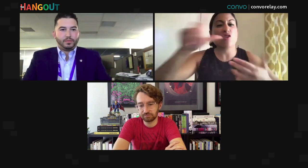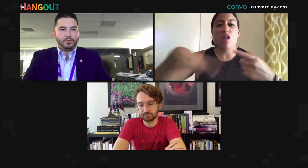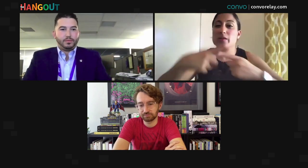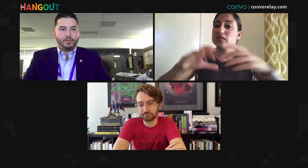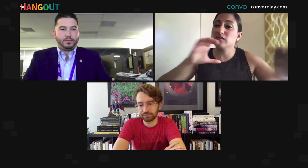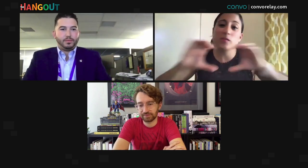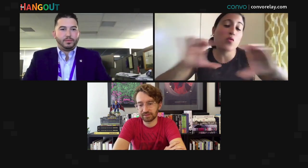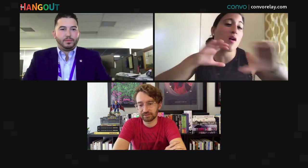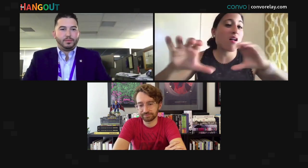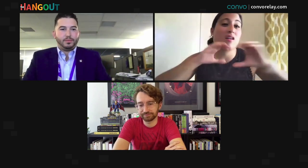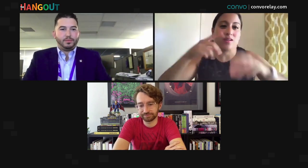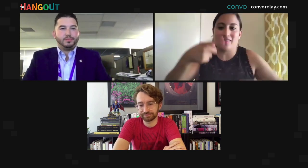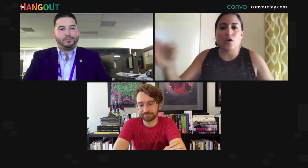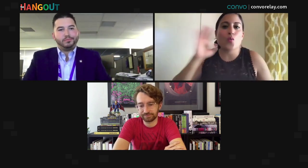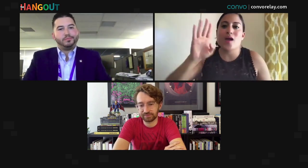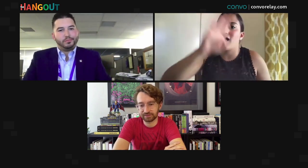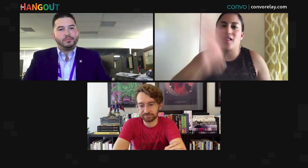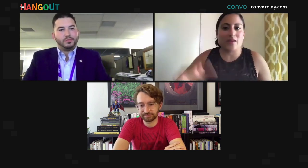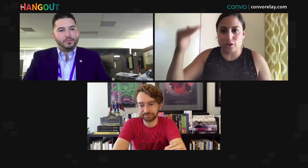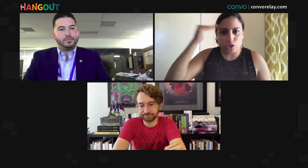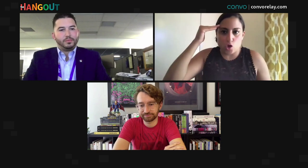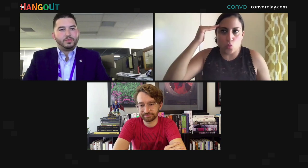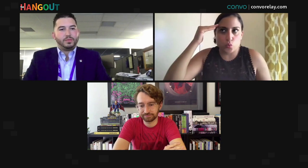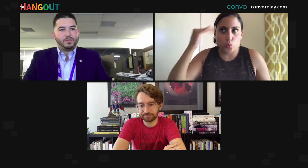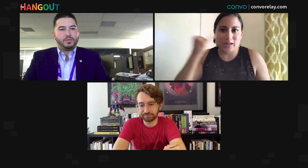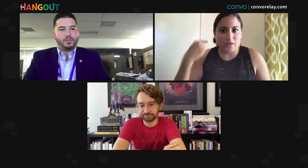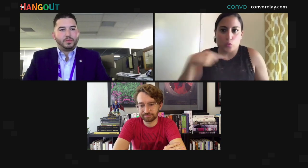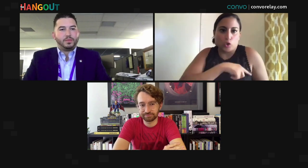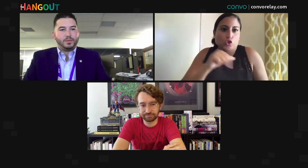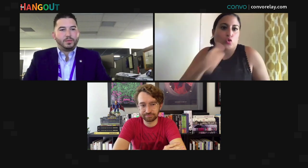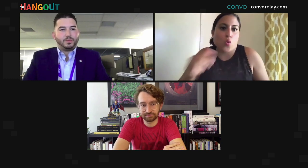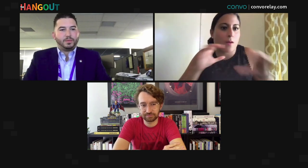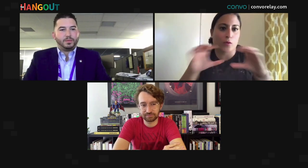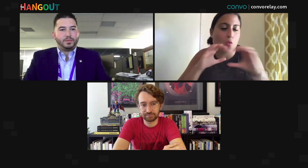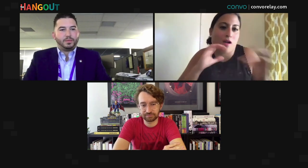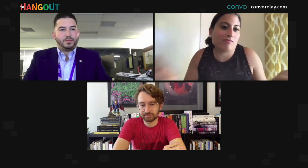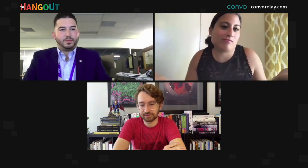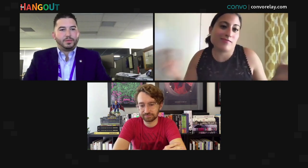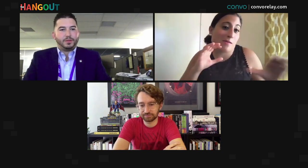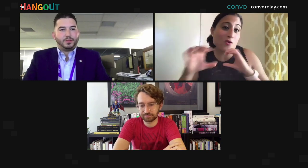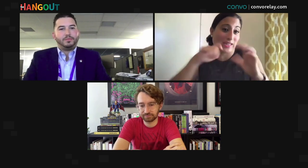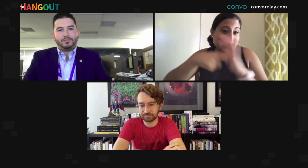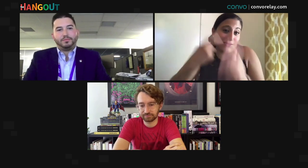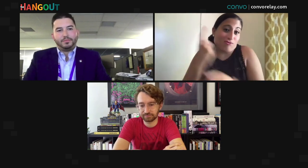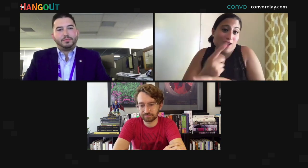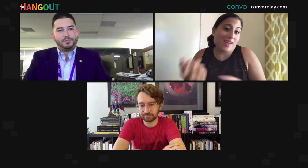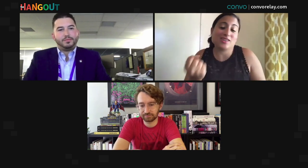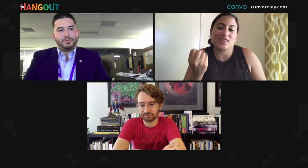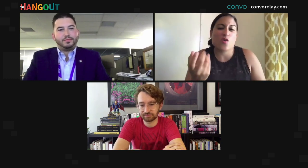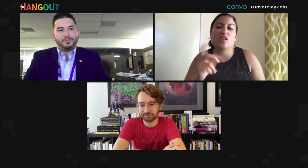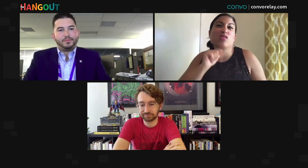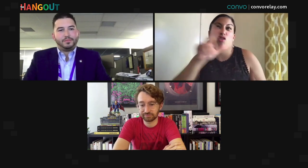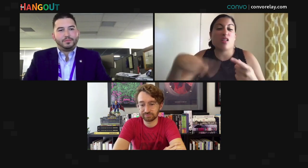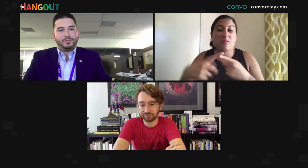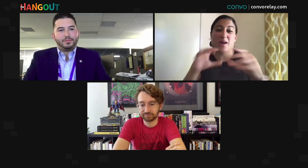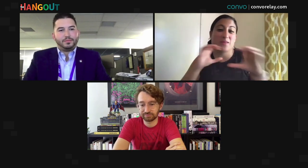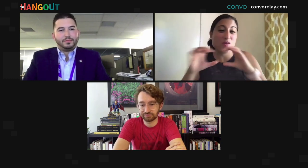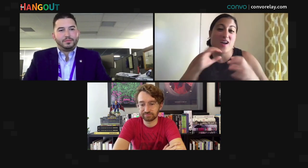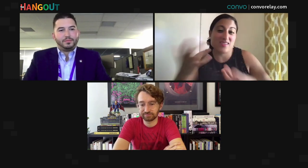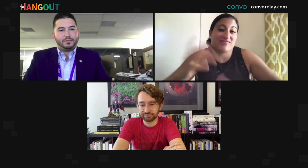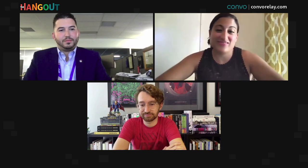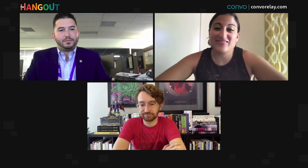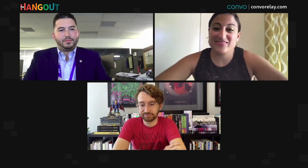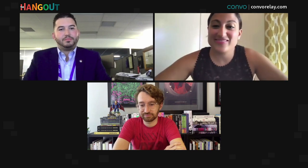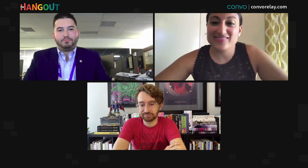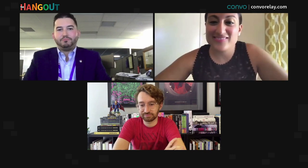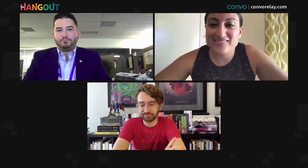ask them for resources and the different things I need. It's all about communication. We'll never know if we don't communicate.